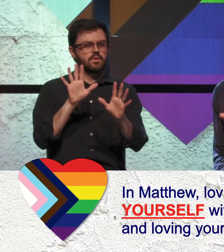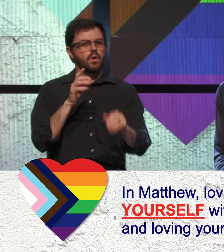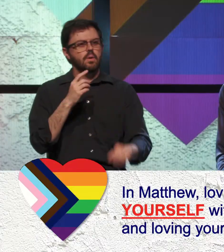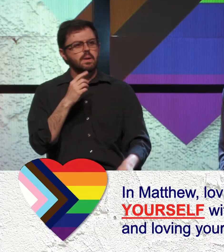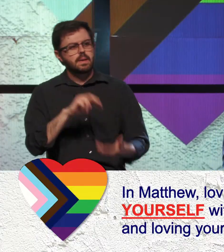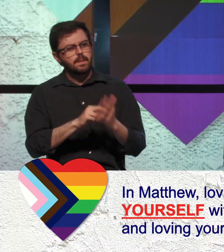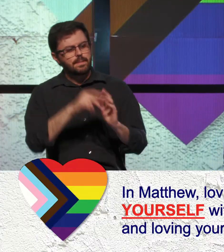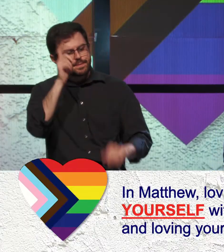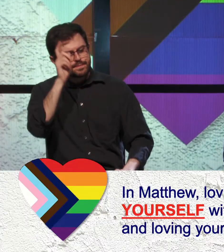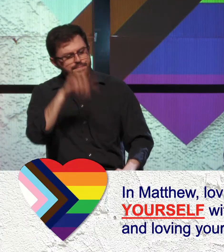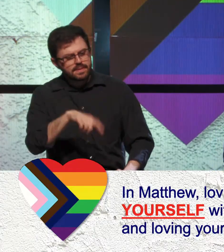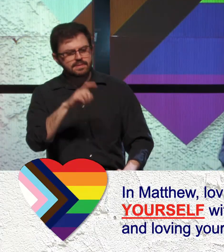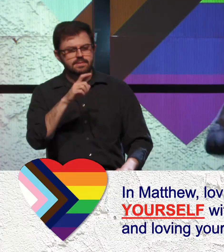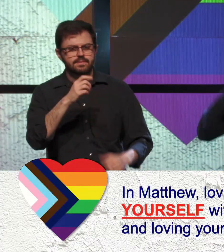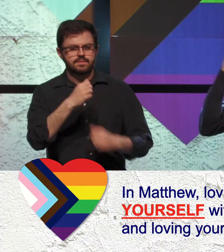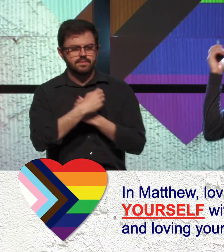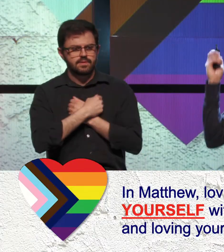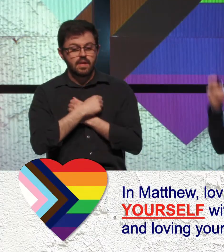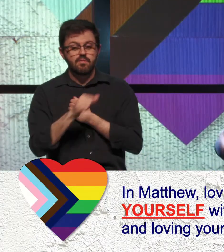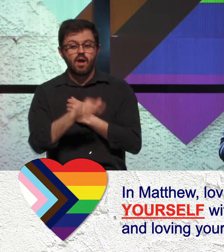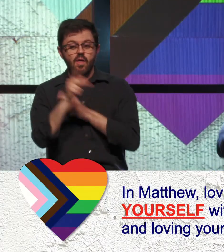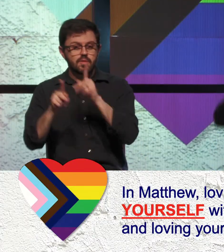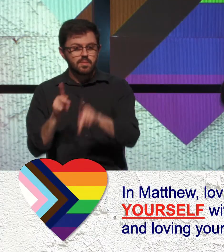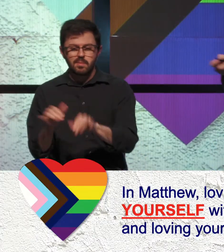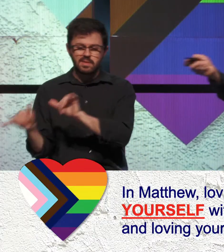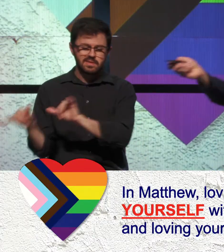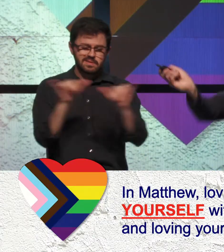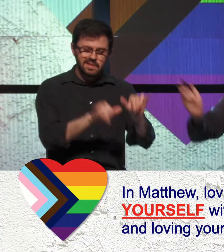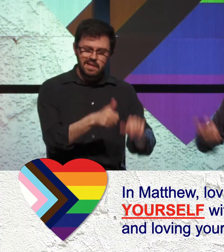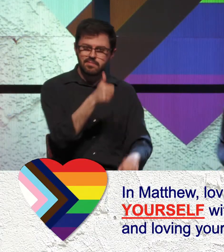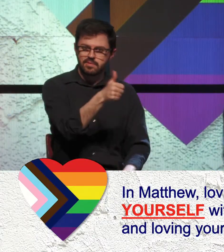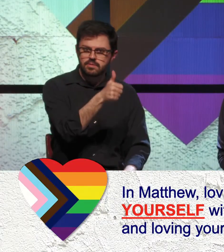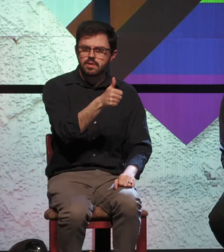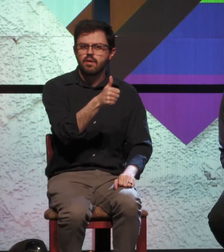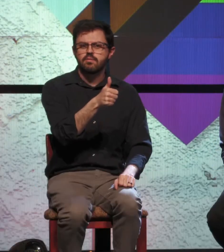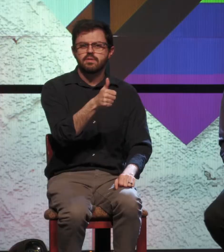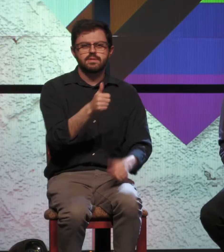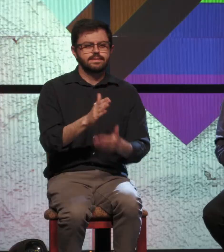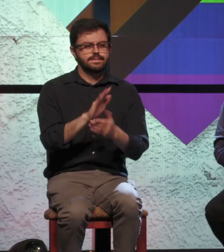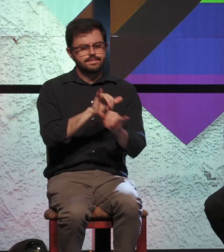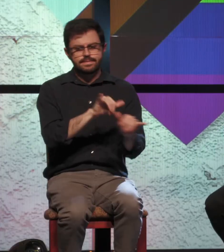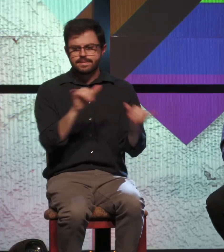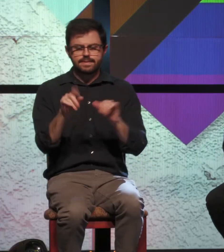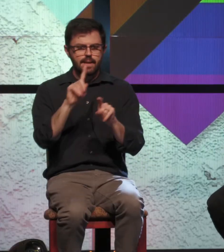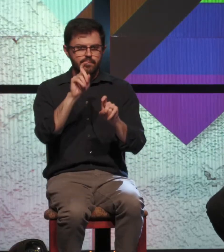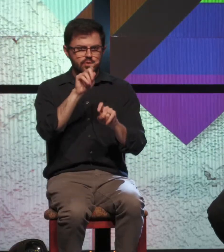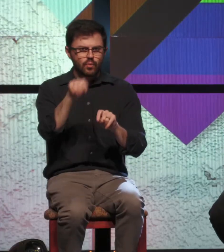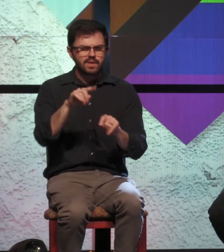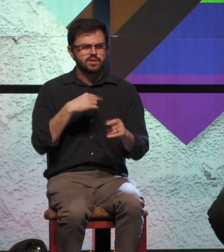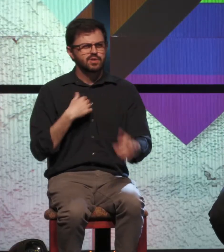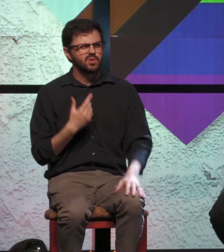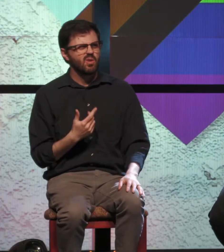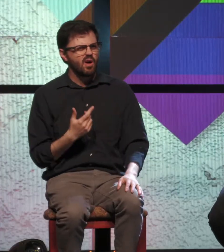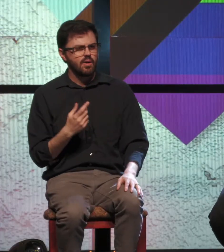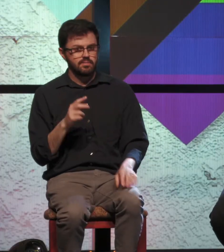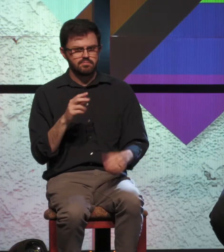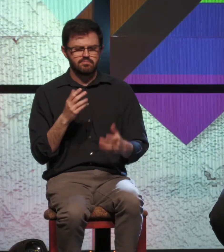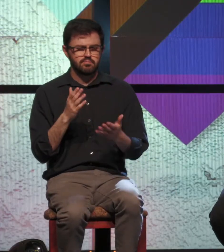like you love yourself. And you could just hear it, right? The same questions you're asking right now. But what about my neighbor who hates